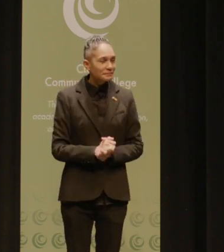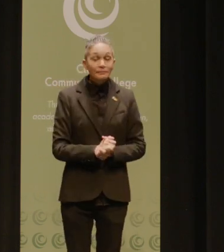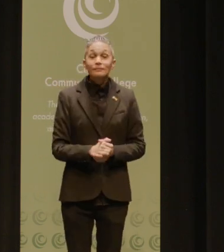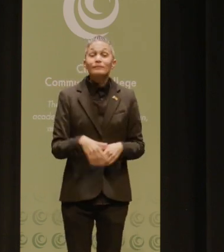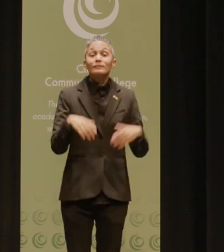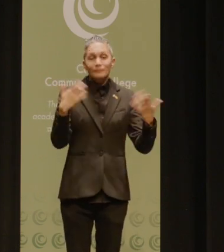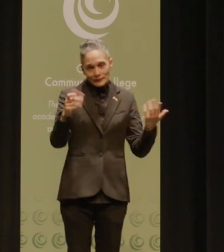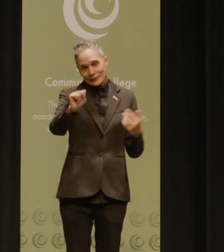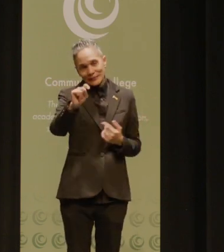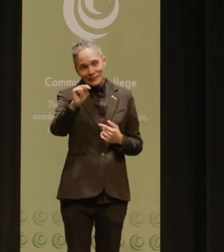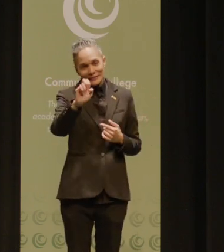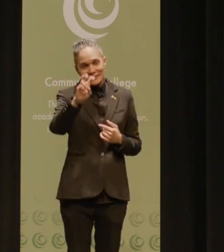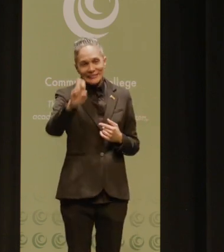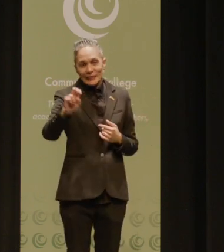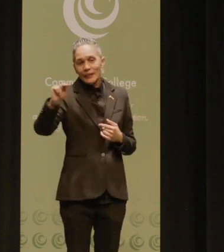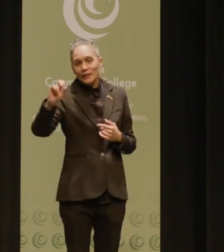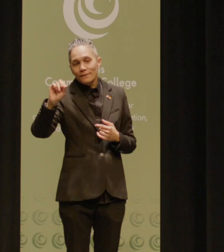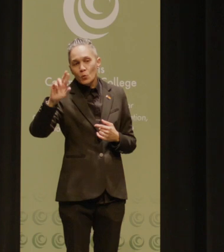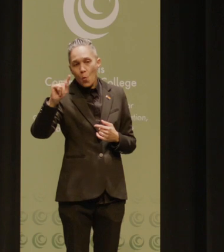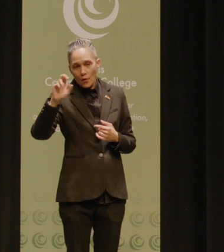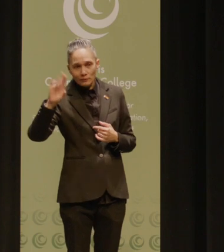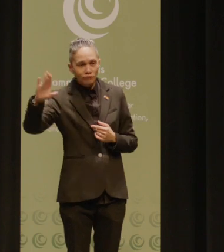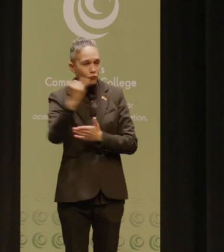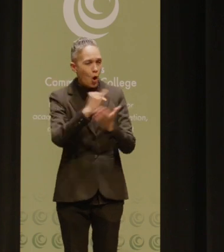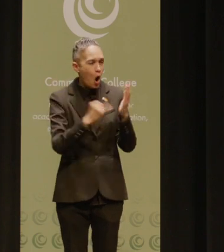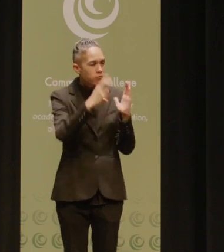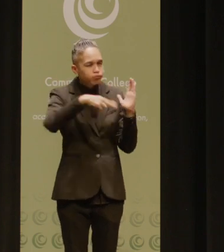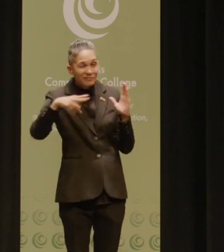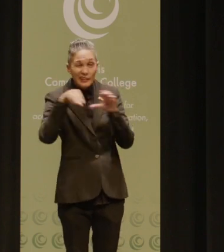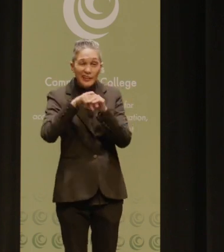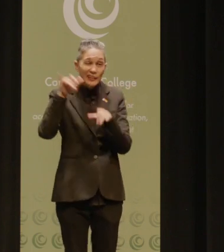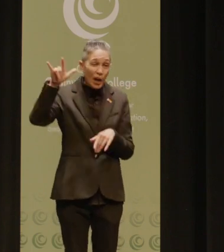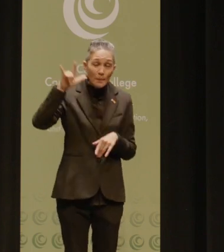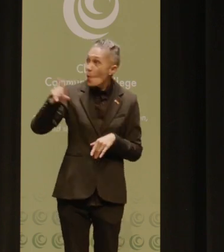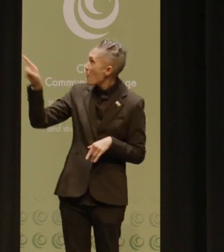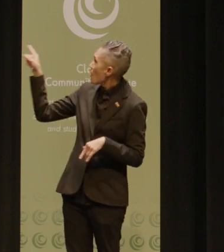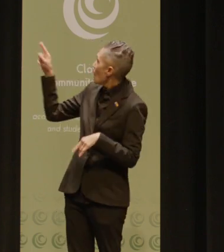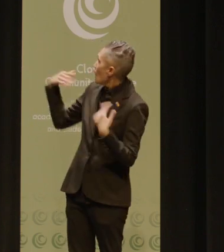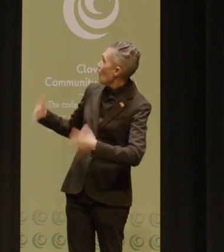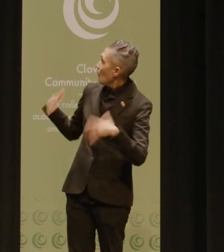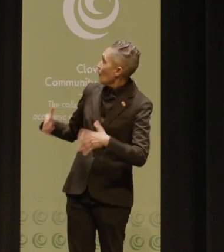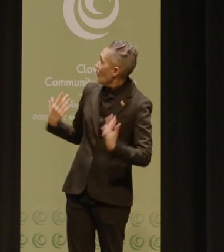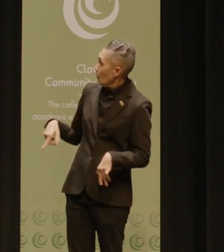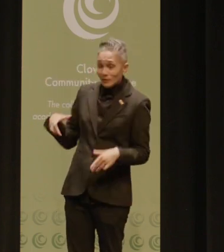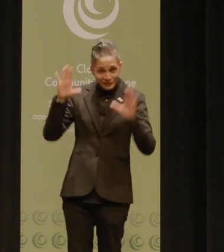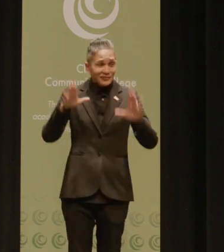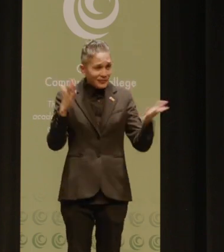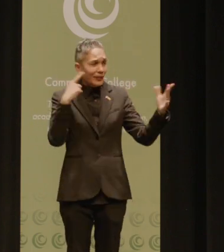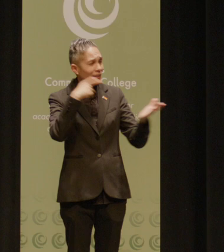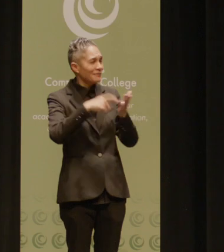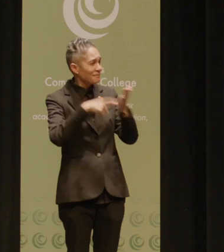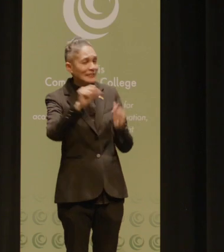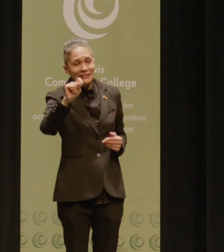And then, of course, Steve Norton's artwork is going to be displayed at our airport. So many wonderful arts. Yes, give that